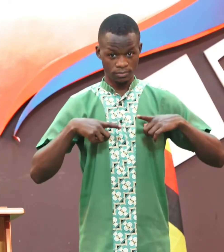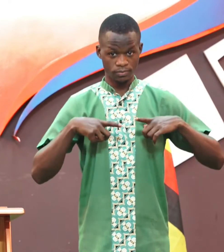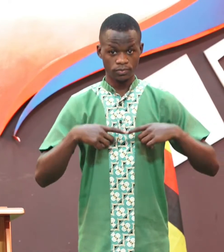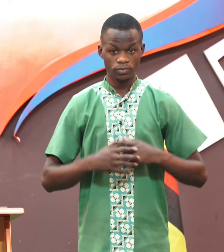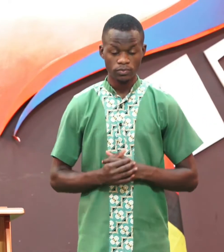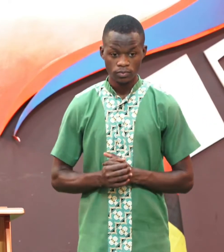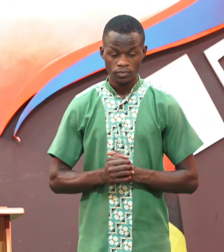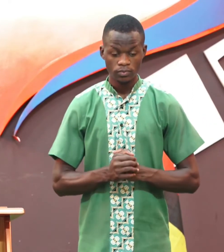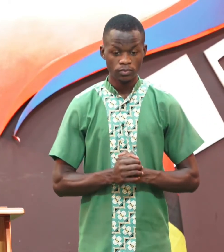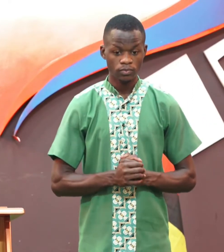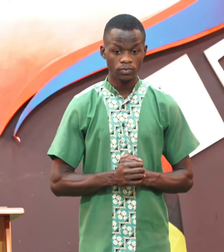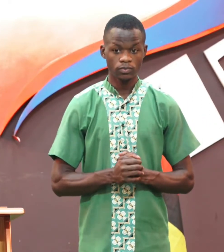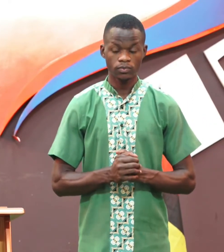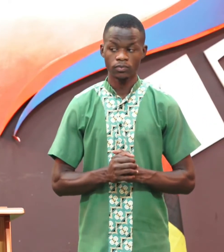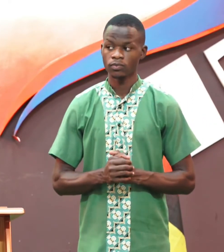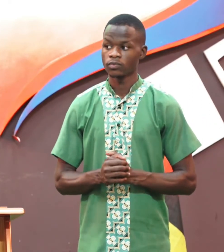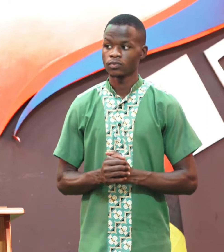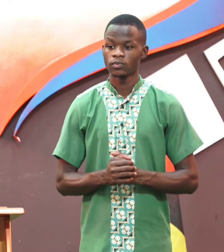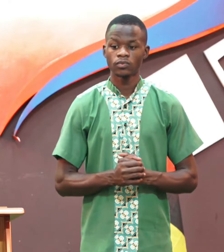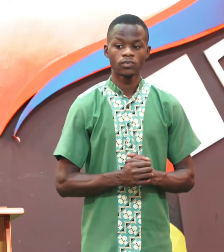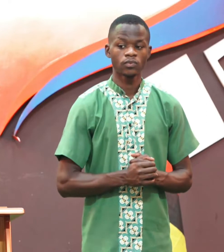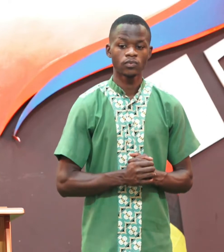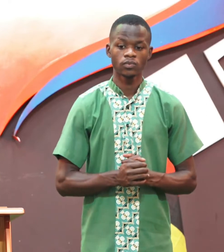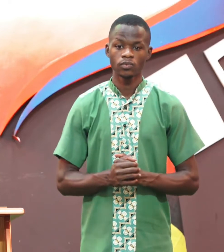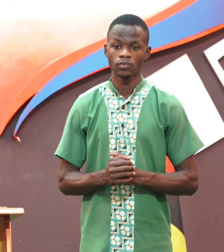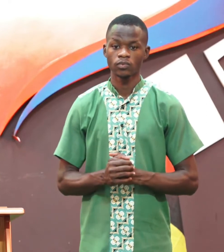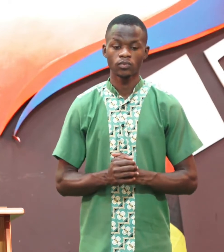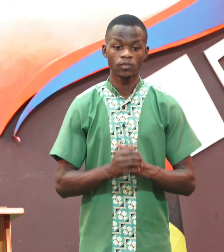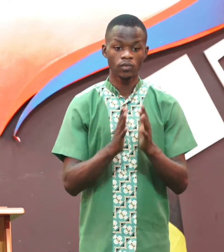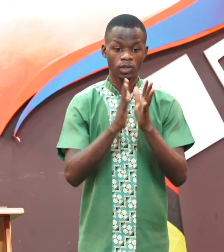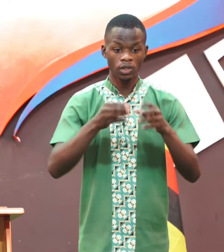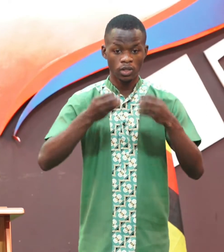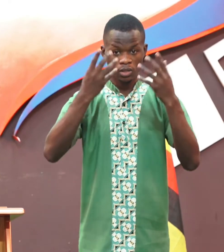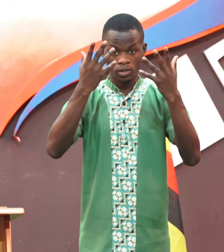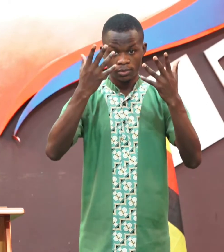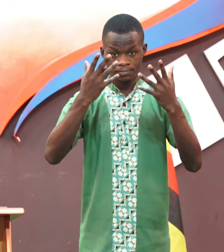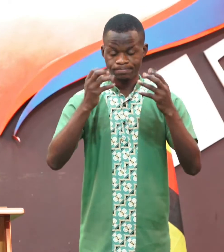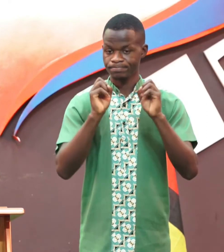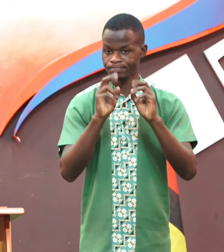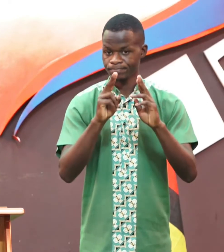us to be against the truth. Yes, Christ is the truth. Hallelujah. Amen. Okay, tutandikire